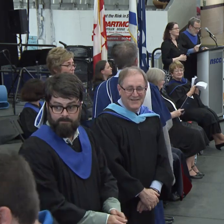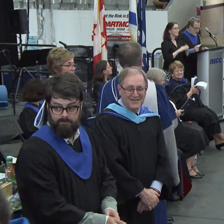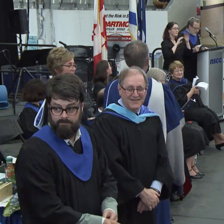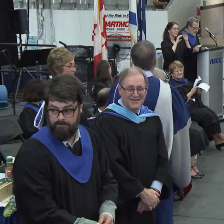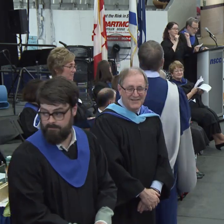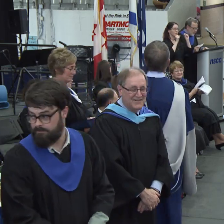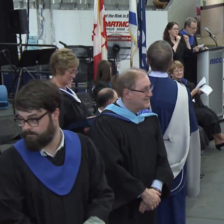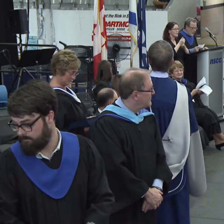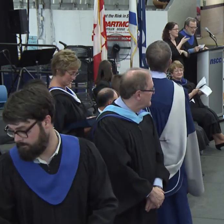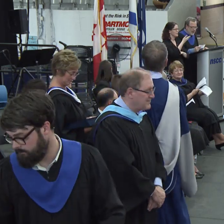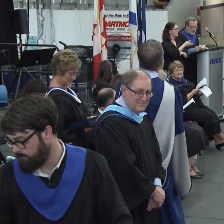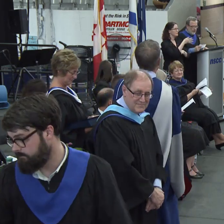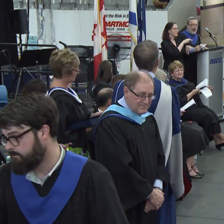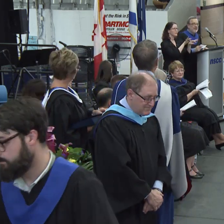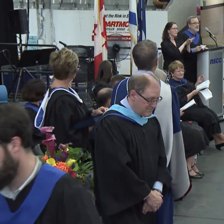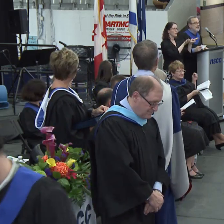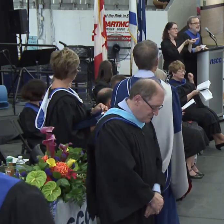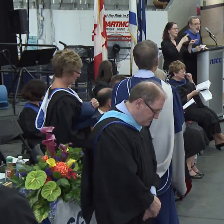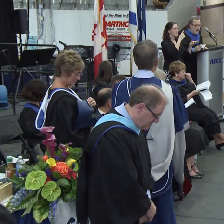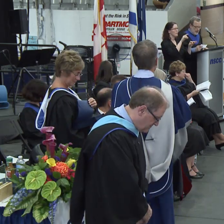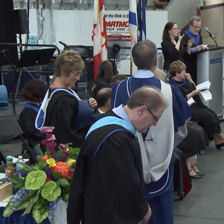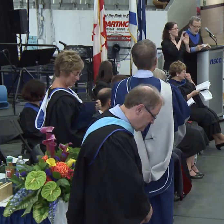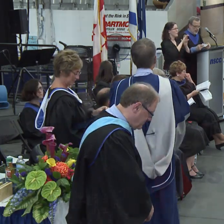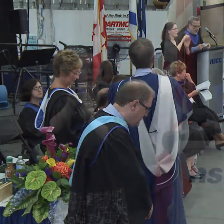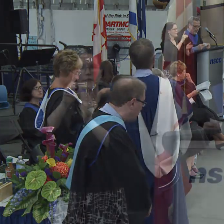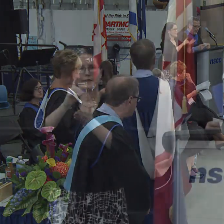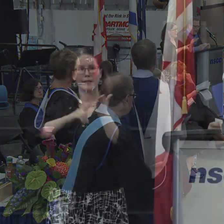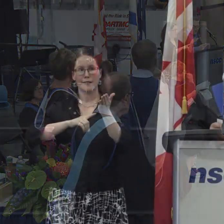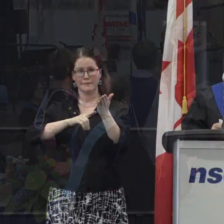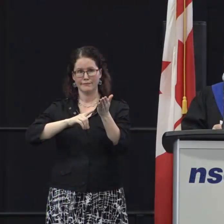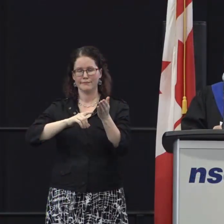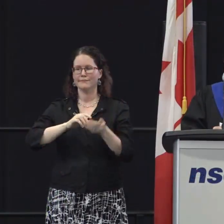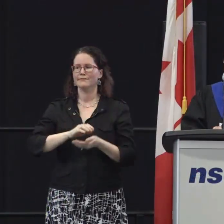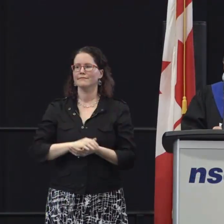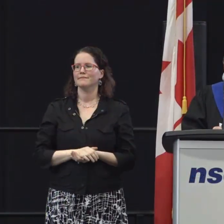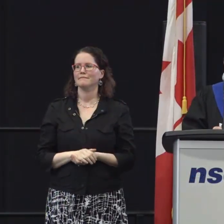Mr. President, for the Diploma in Graphic Design.